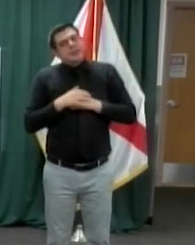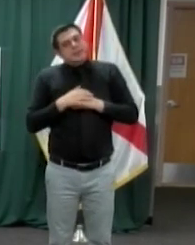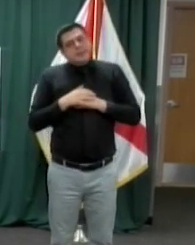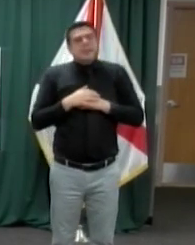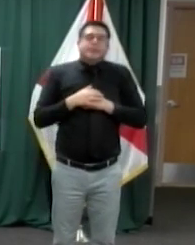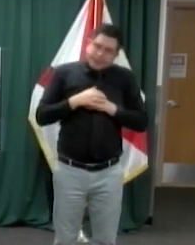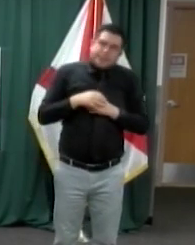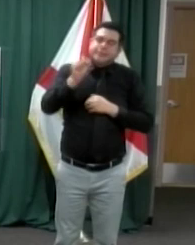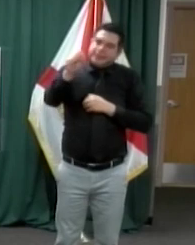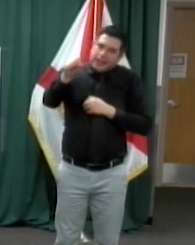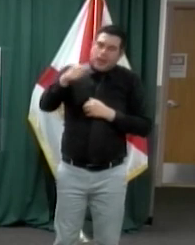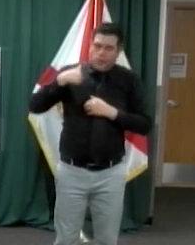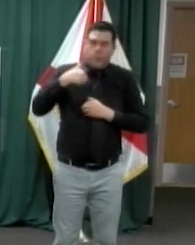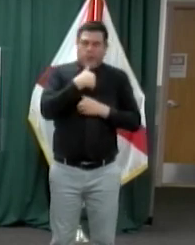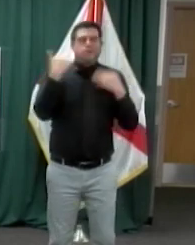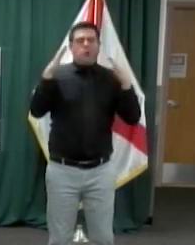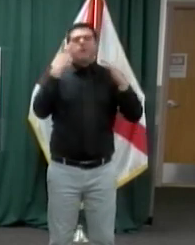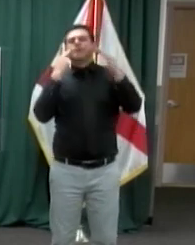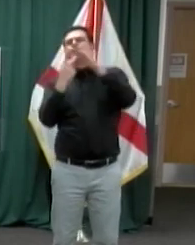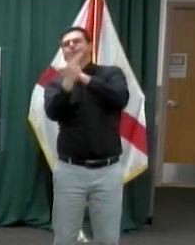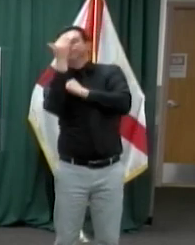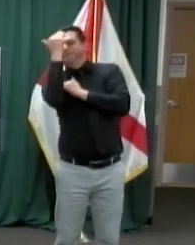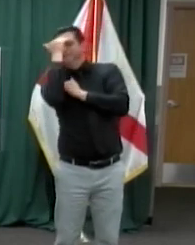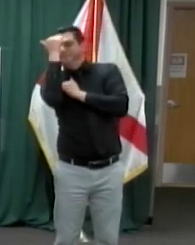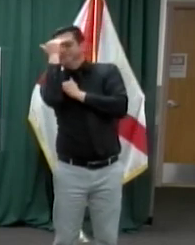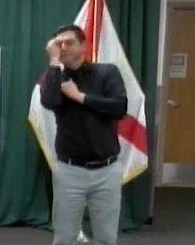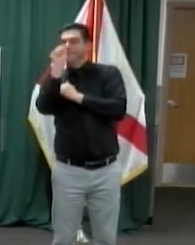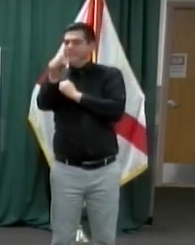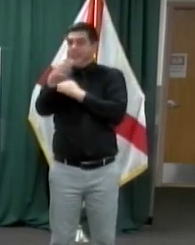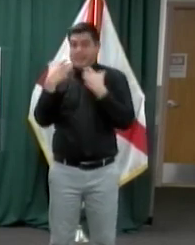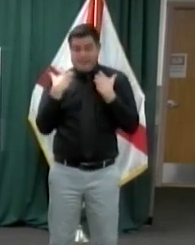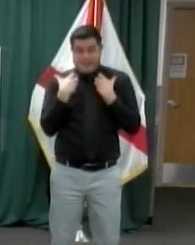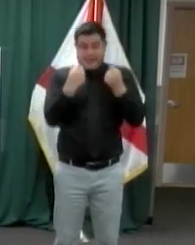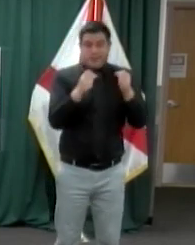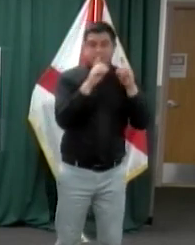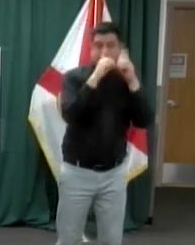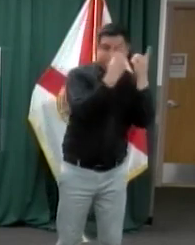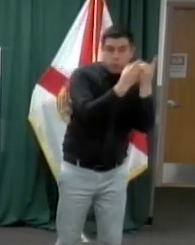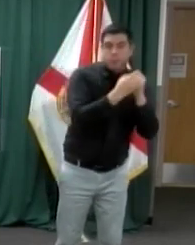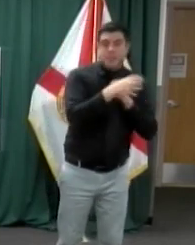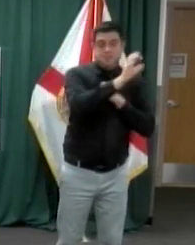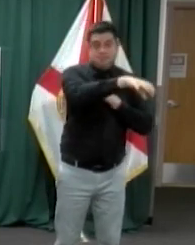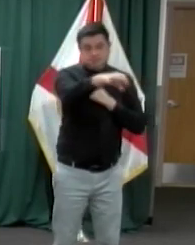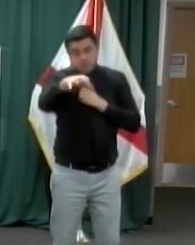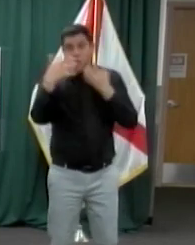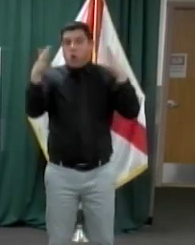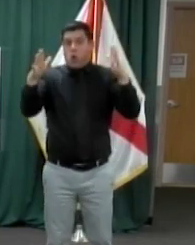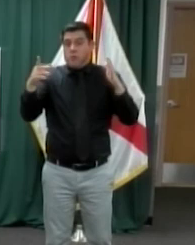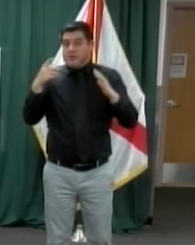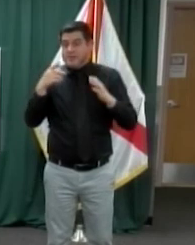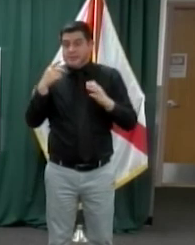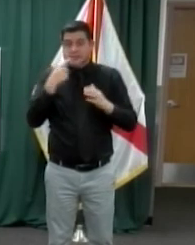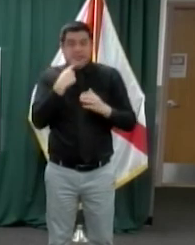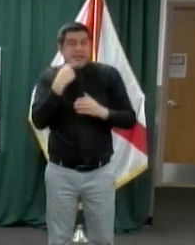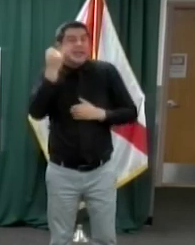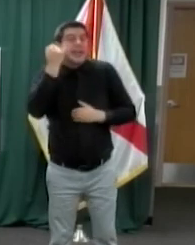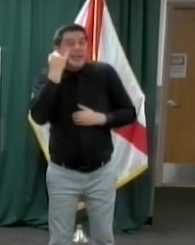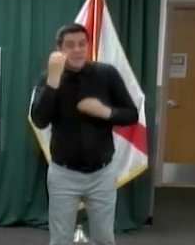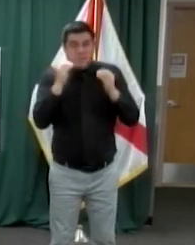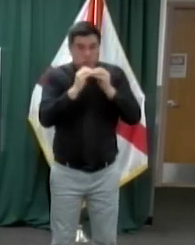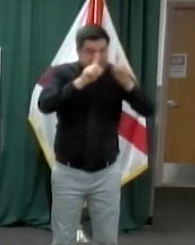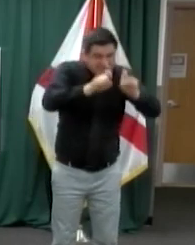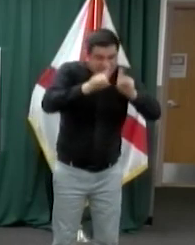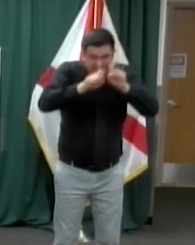we're told by our healthcare professionals, that as testing goes up, the expectation is to see positive numbers go up. What we really